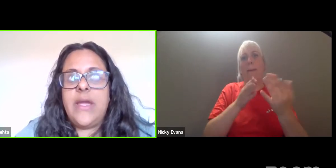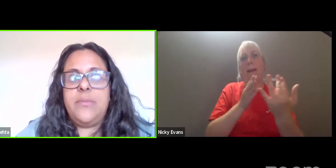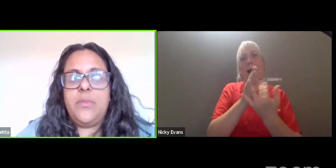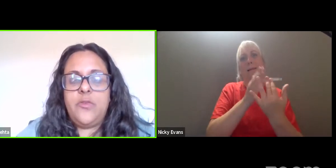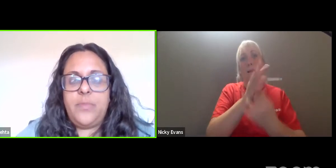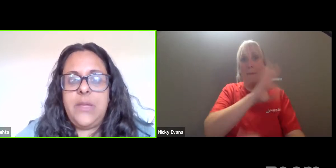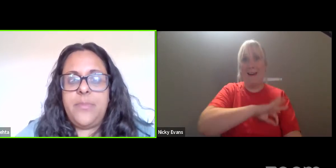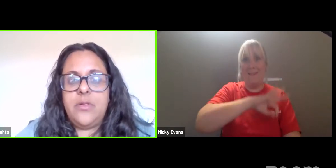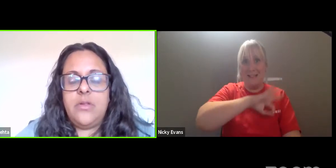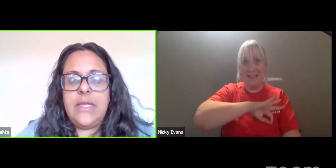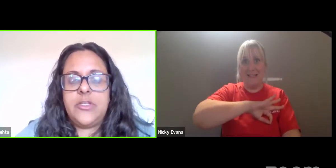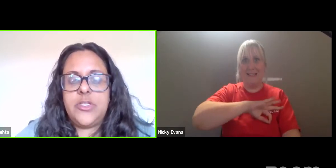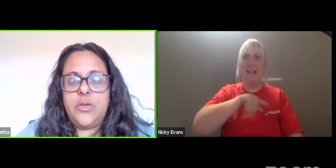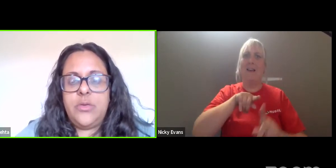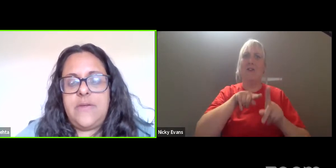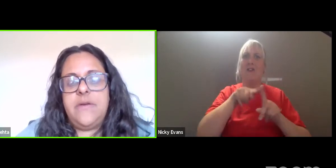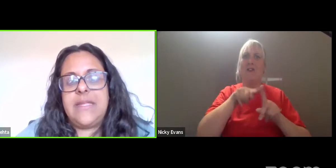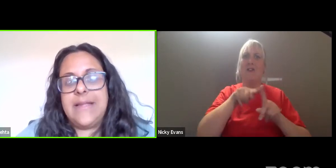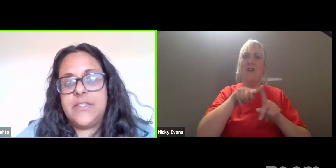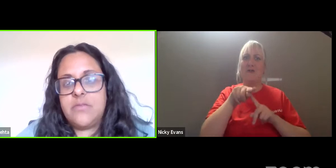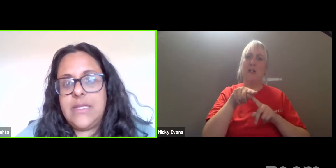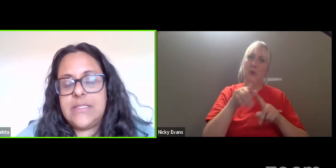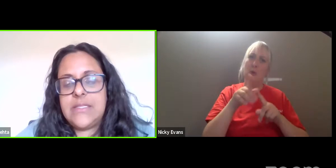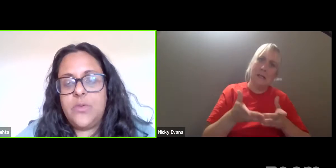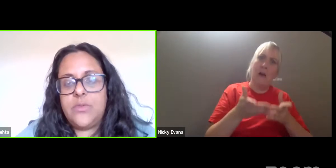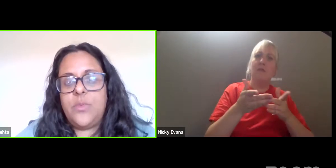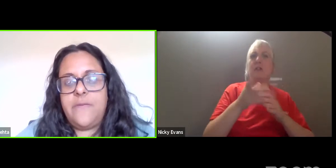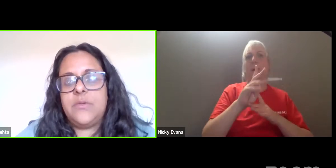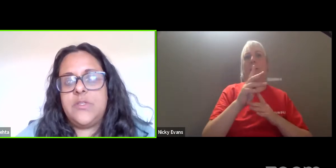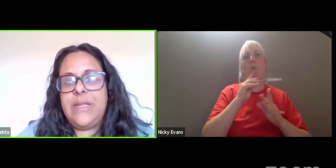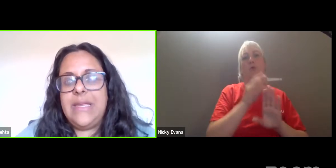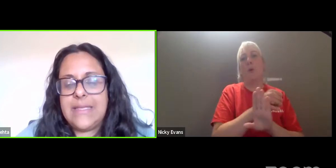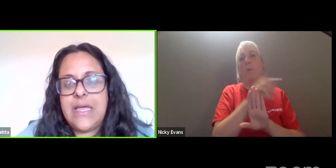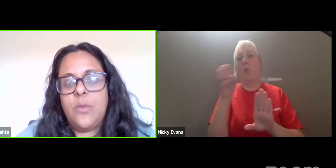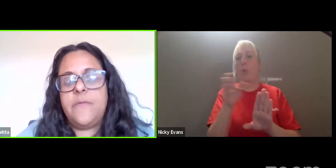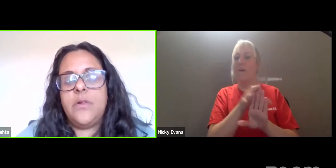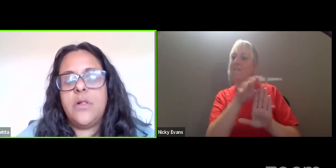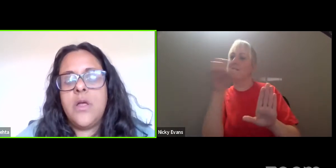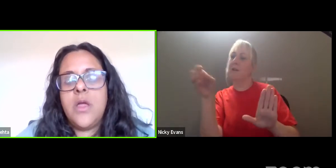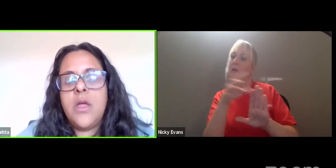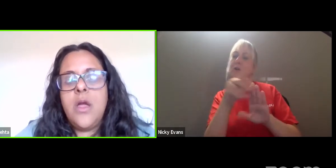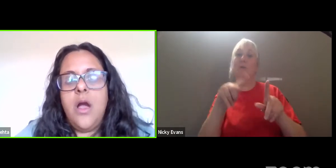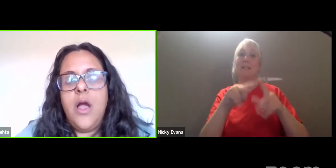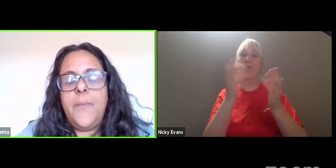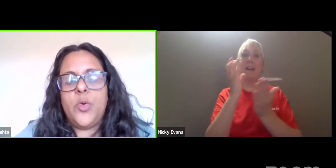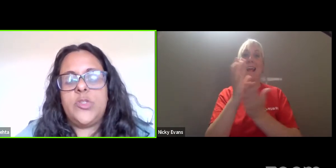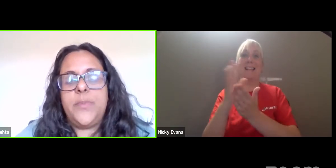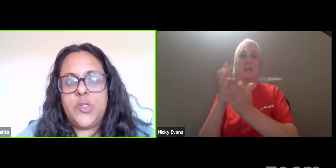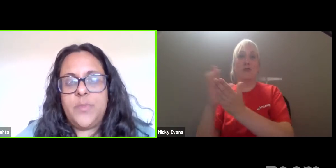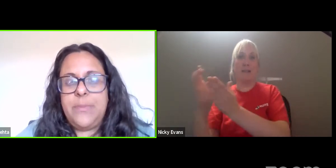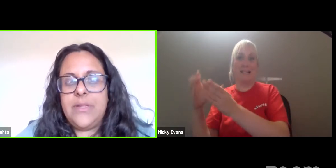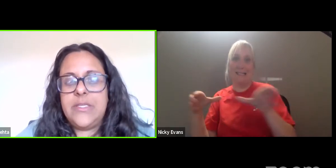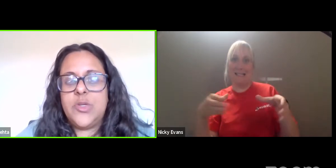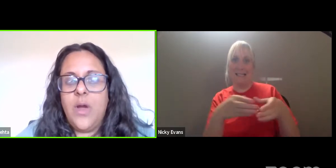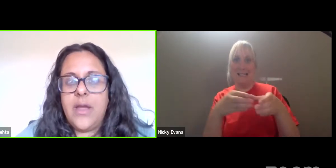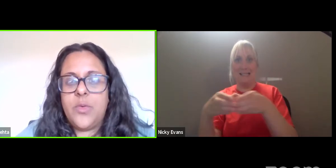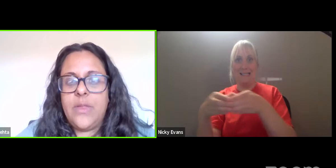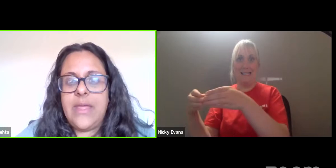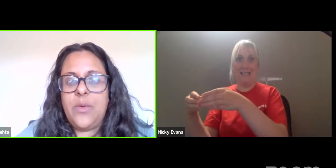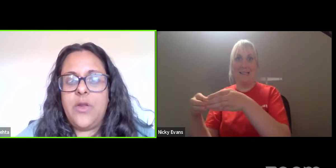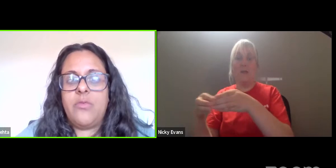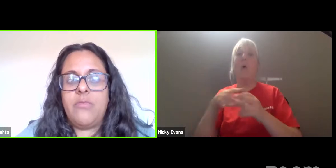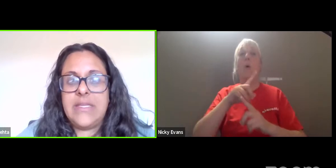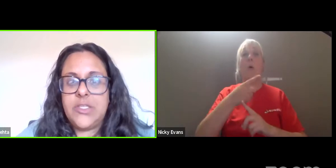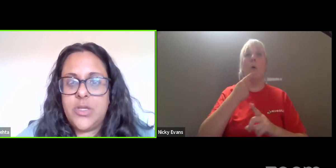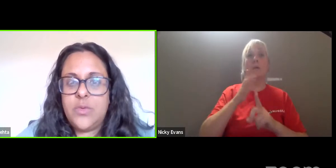to try and move people into different categories that were felt to be less helpful, or to push people into work